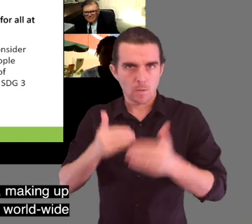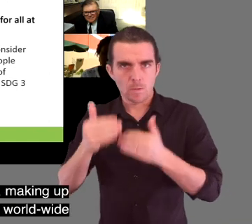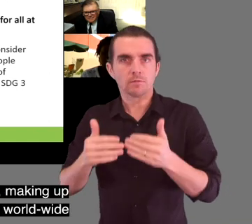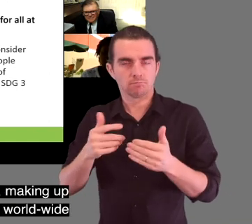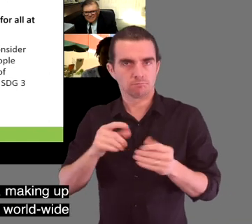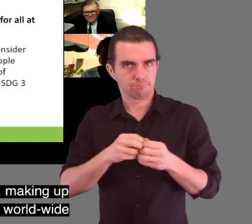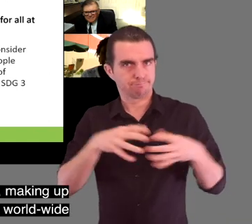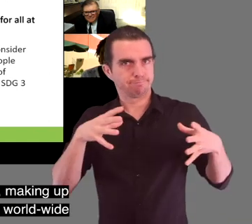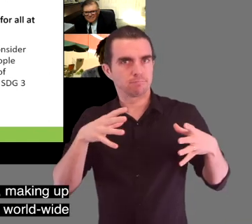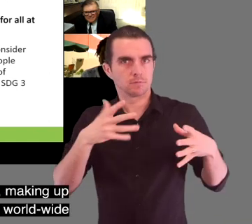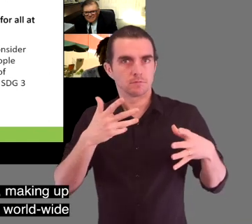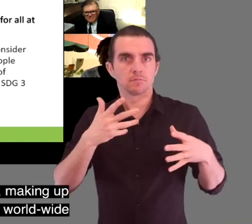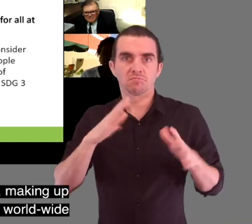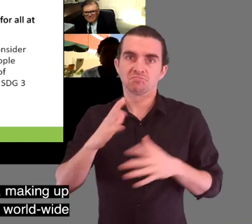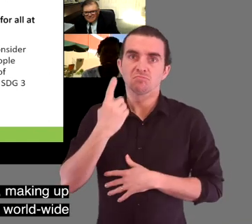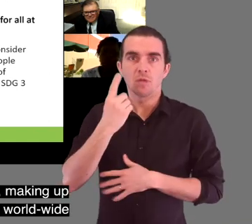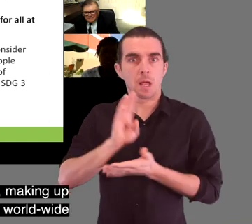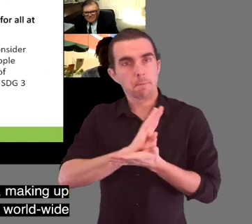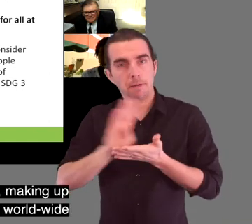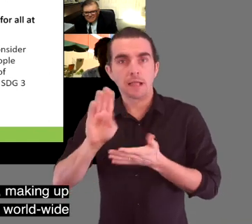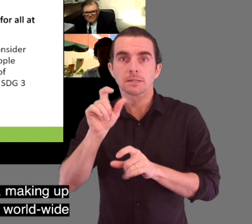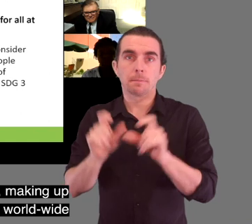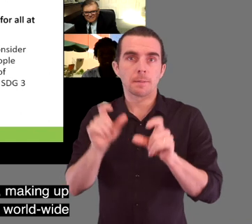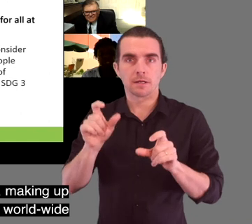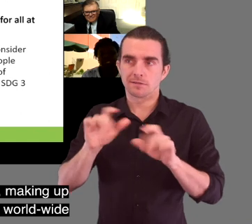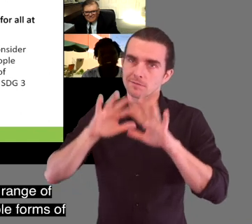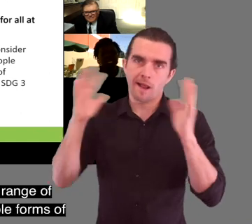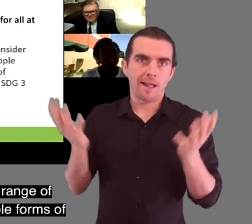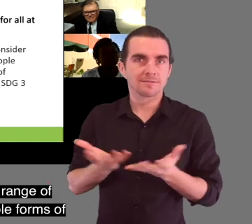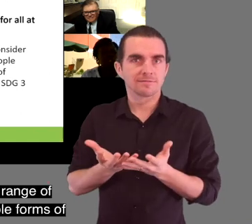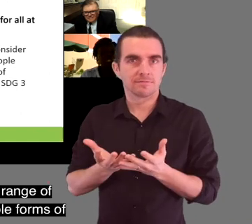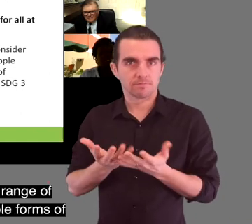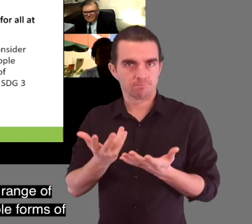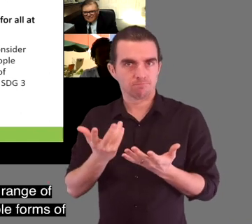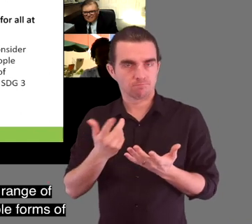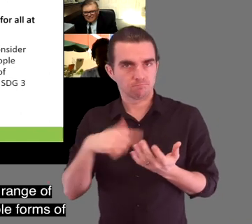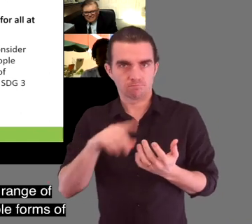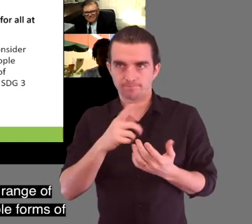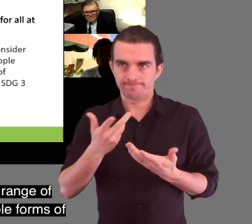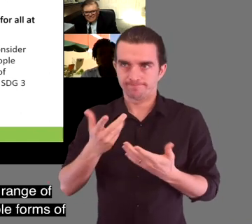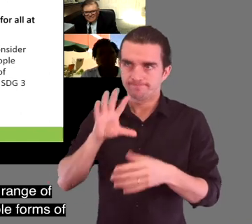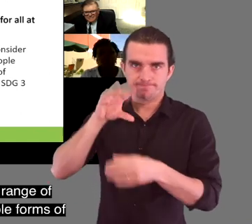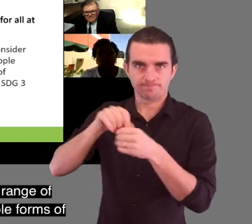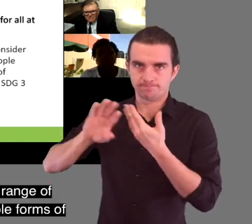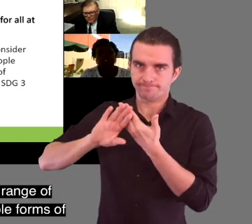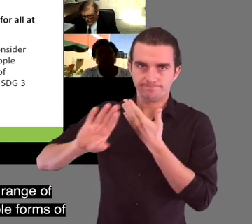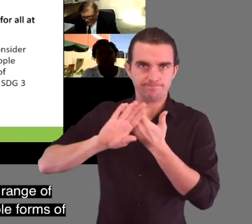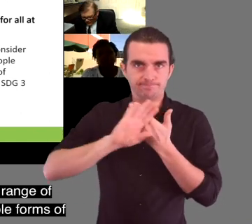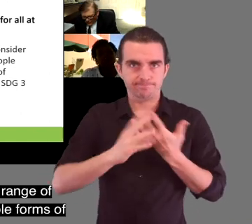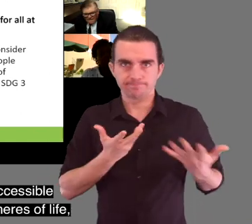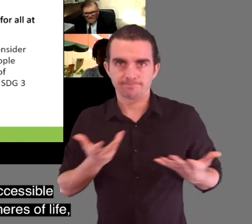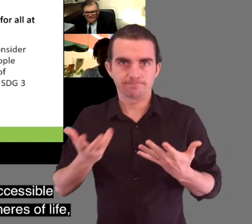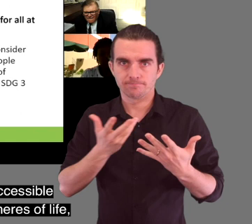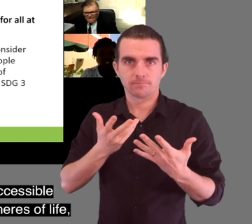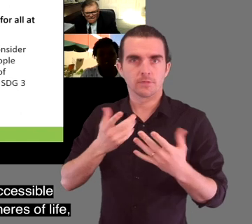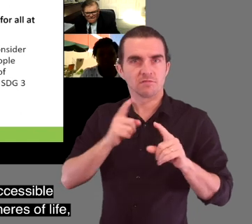large group making up estimated 1 billion people worldwide. And they experience a range of exclusion owing to multiple